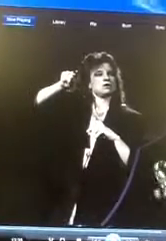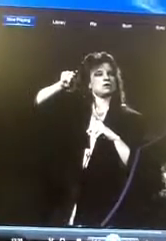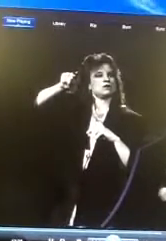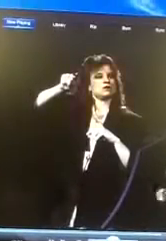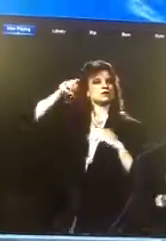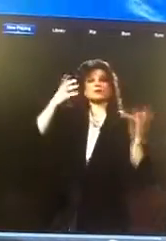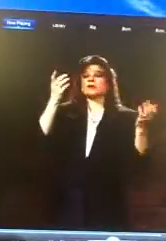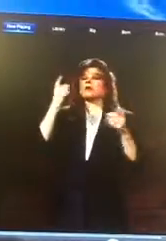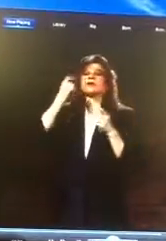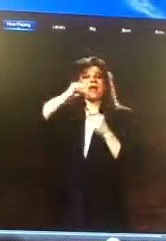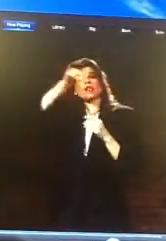again.